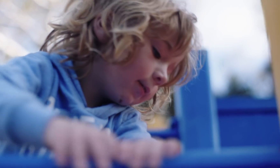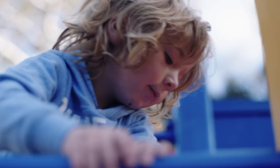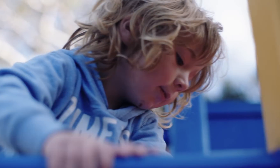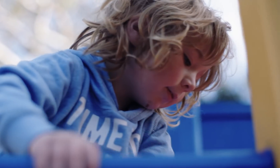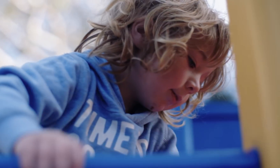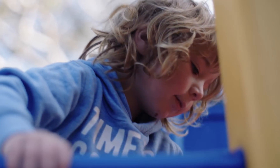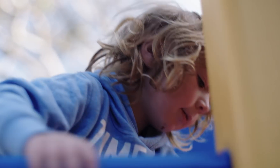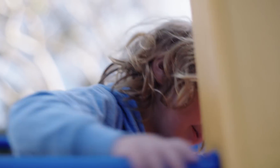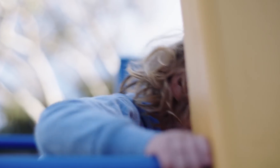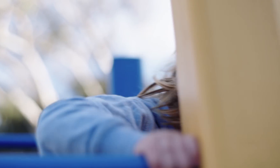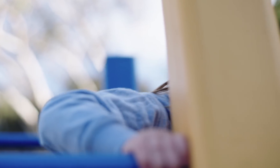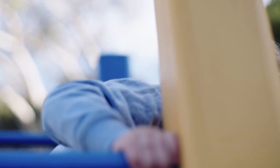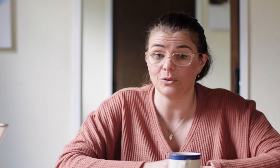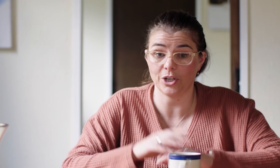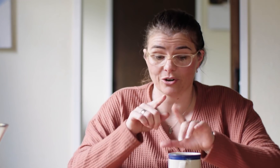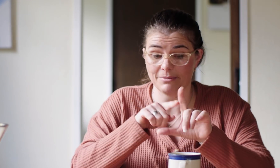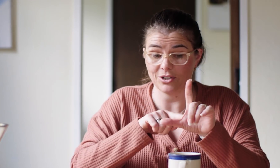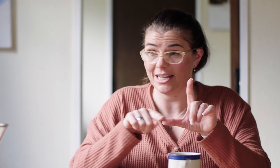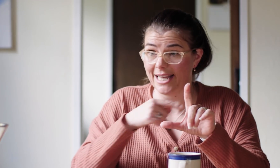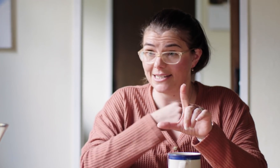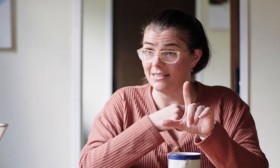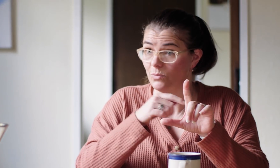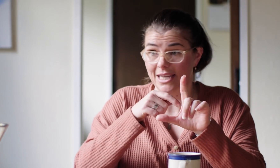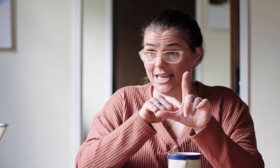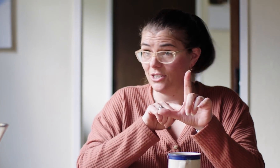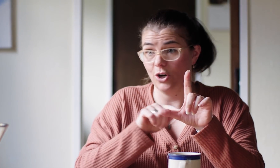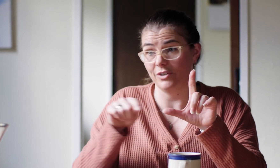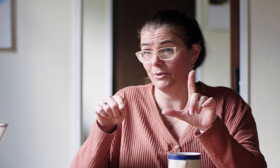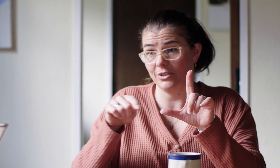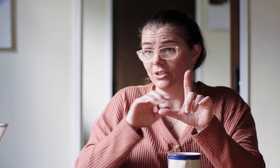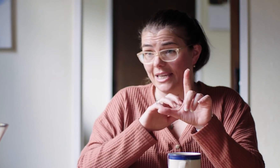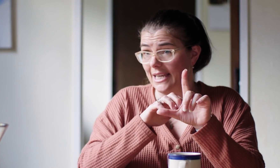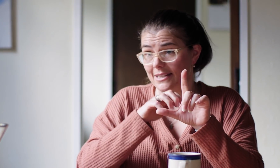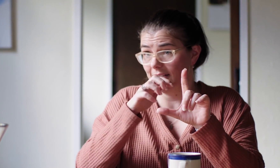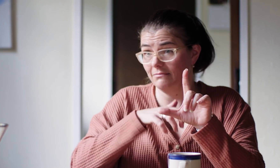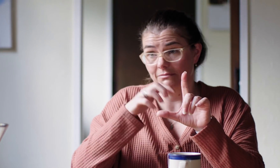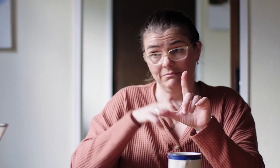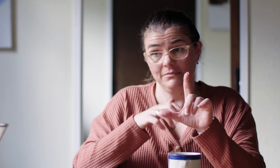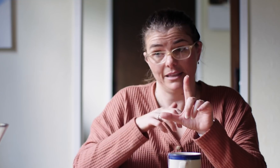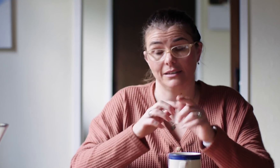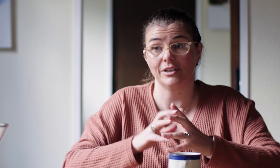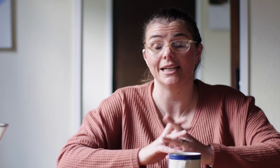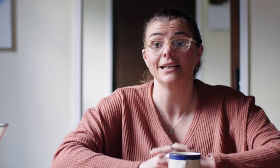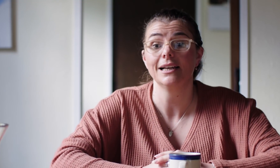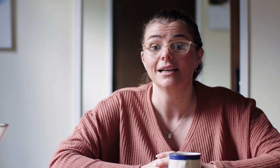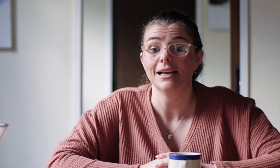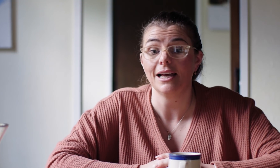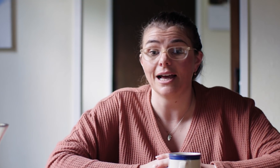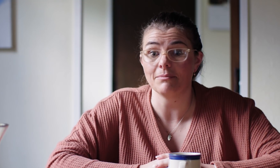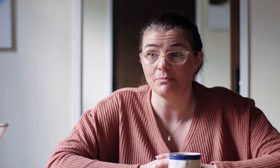pretty quickly. And if you have an audiogram that looks like Carter's, where he has no response, so he hears nothing really, pretty